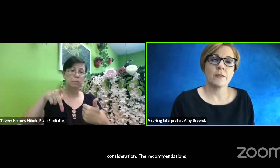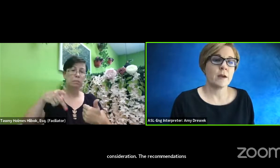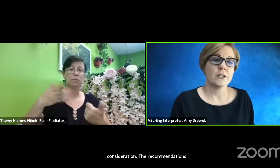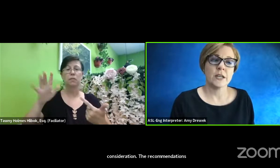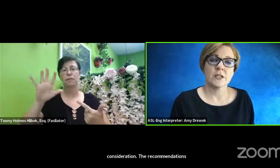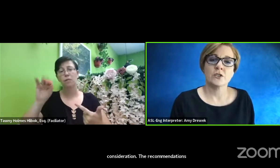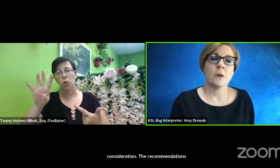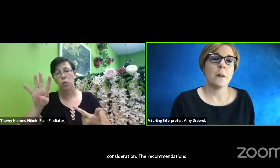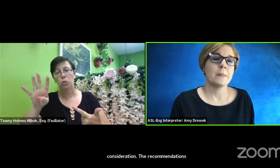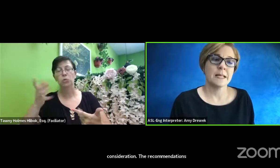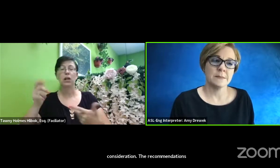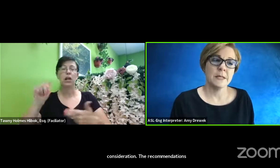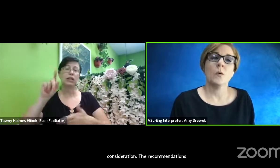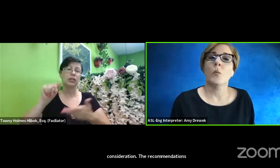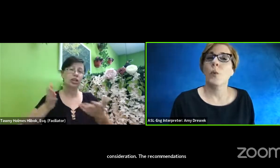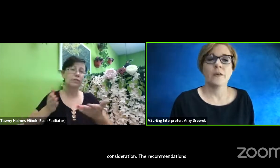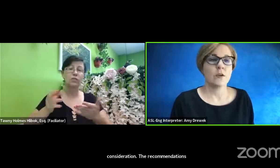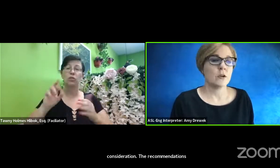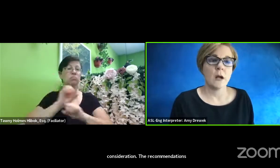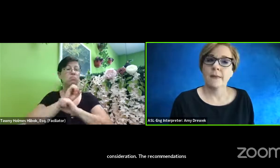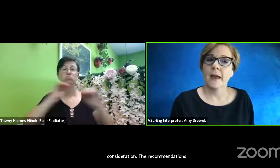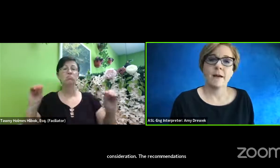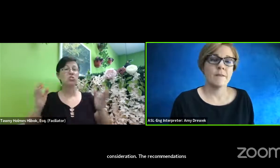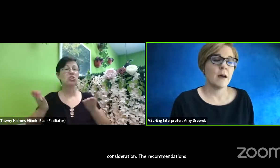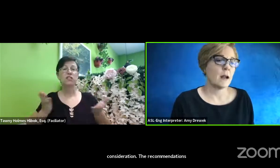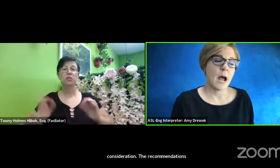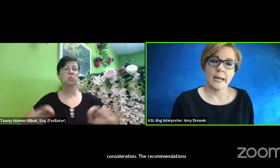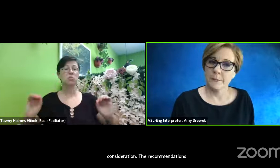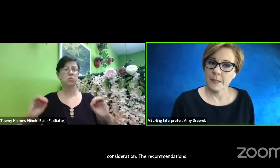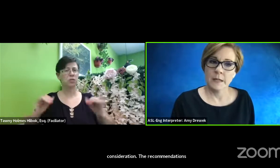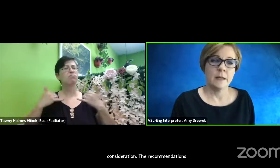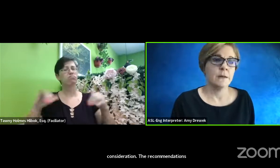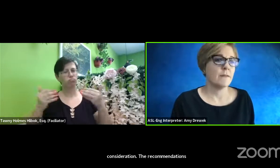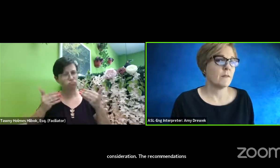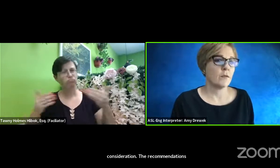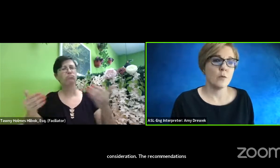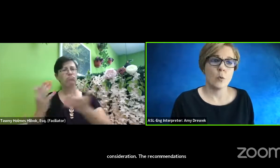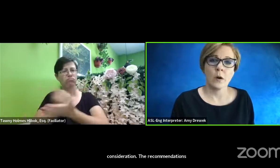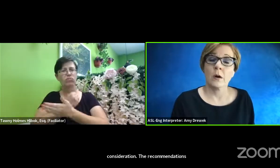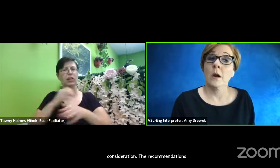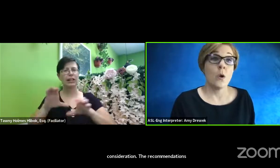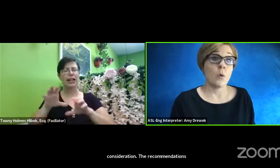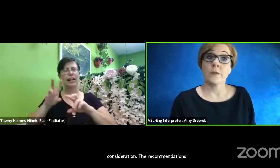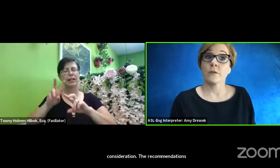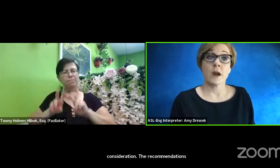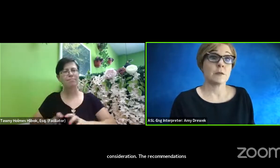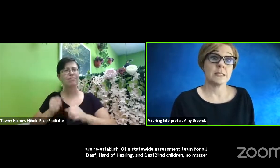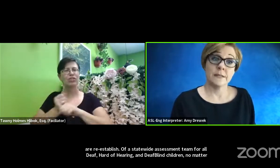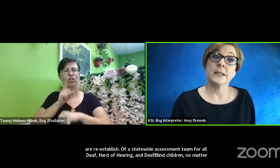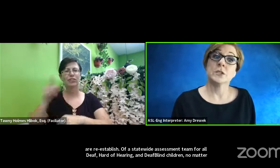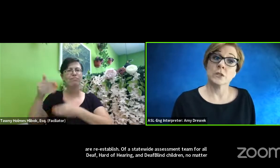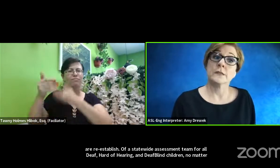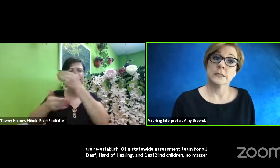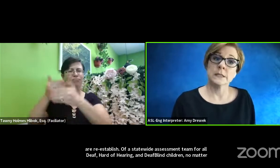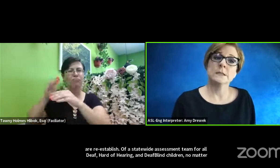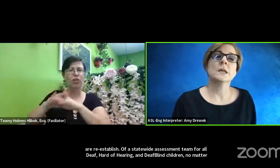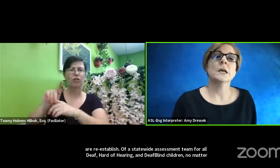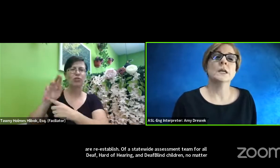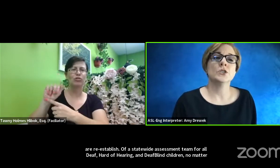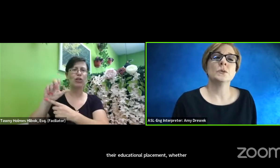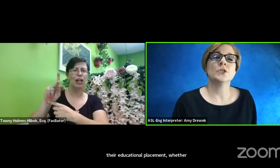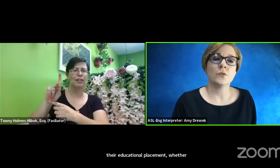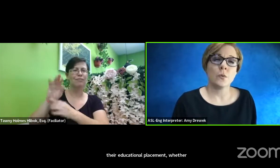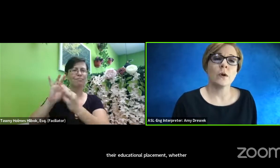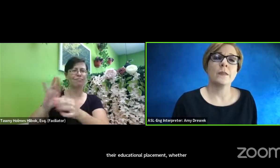no matter their educational placement, whether or not they have an IEP, 504, or they're not receiving